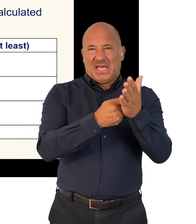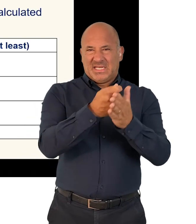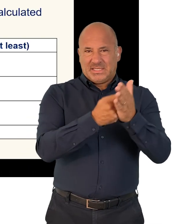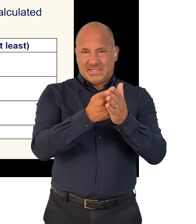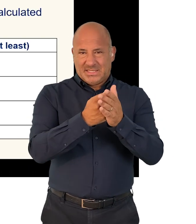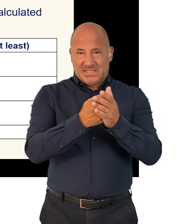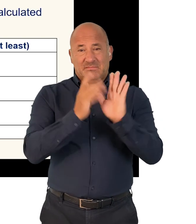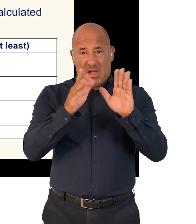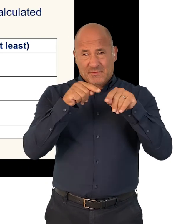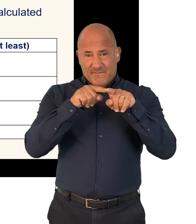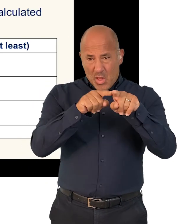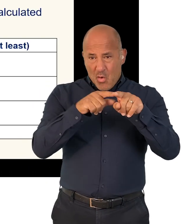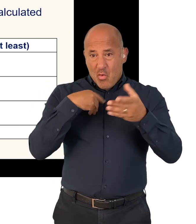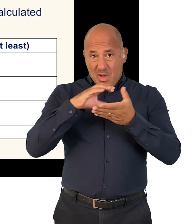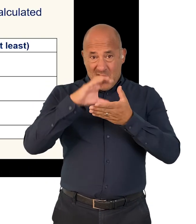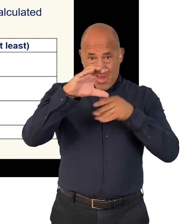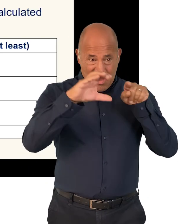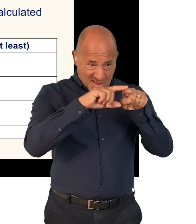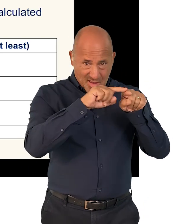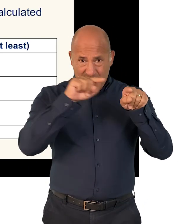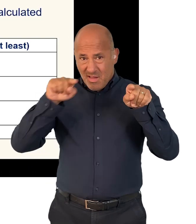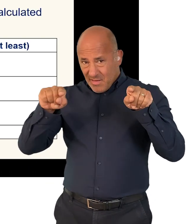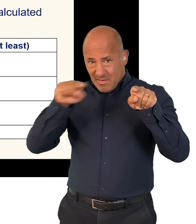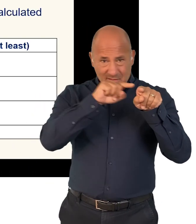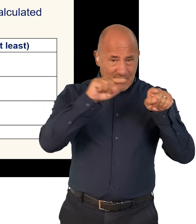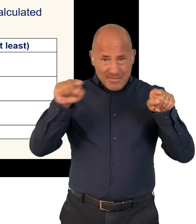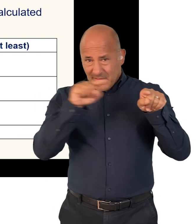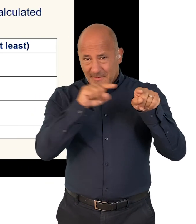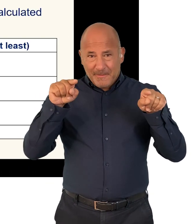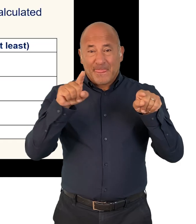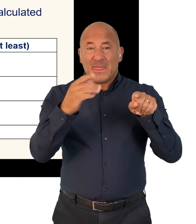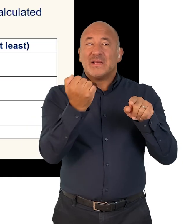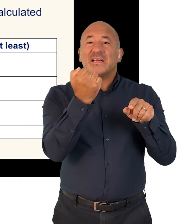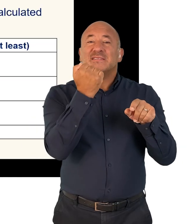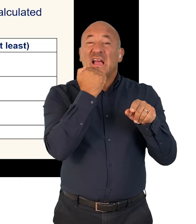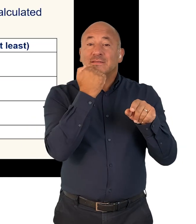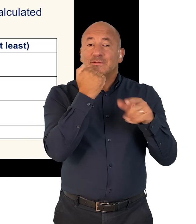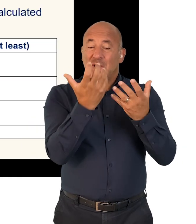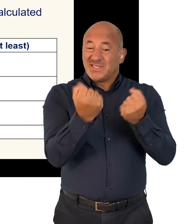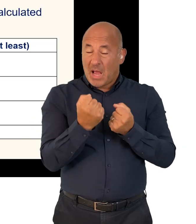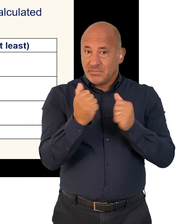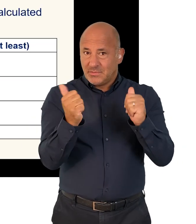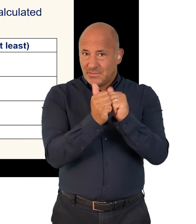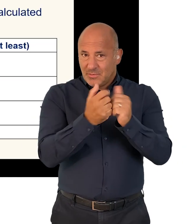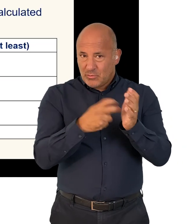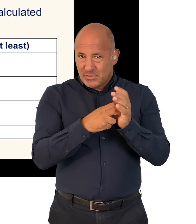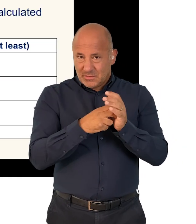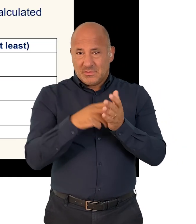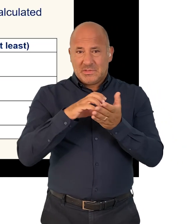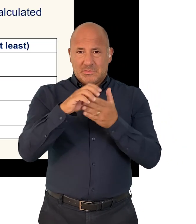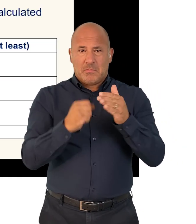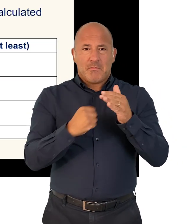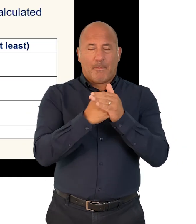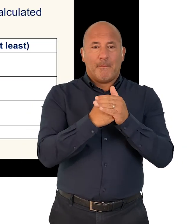the following terms based on award size, calculated from the date they accept the grant agreement. For grants up